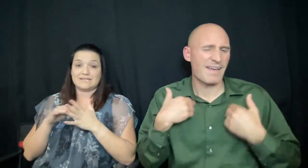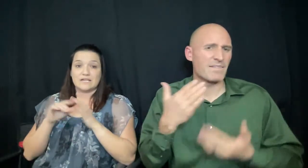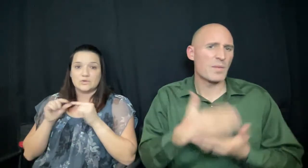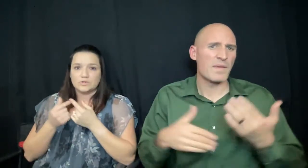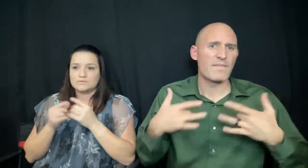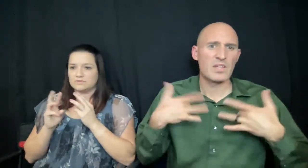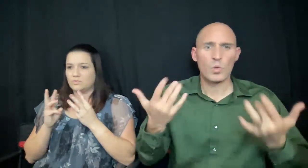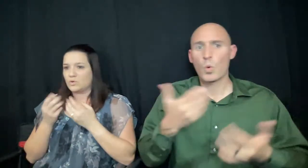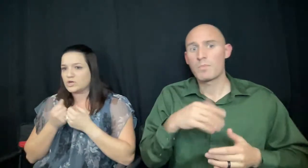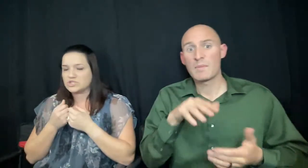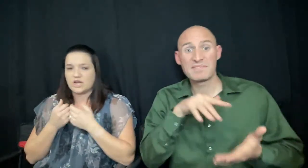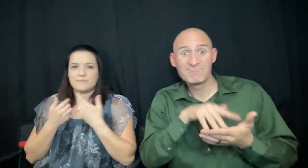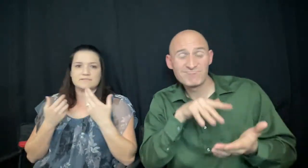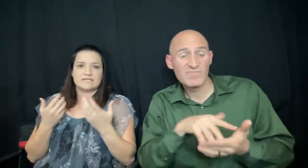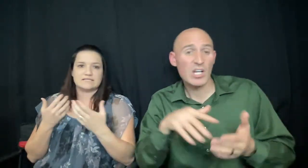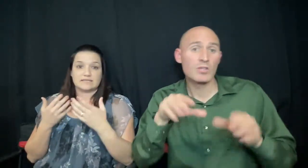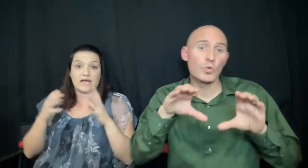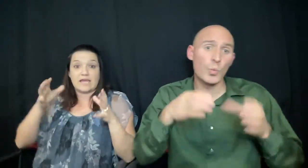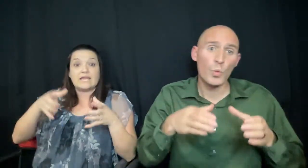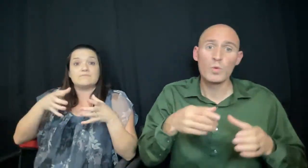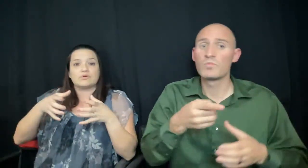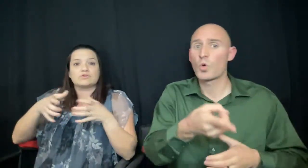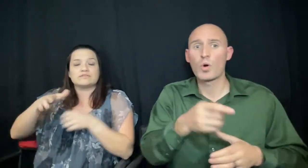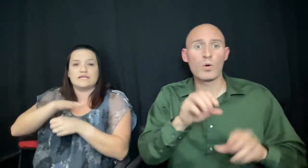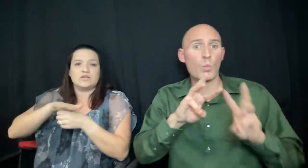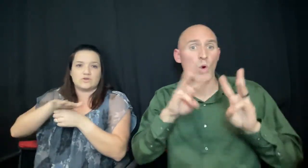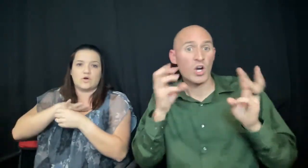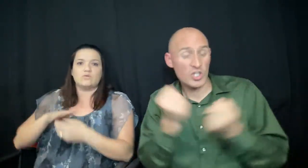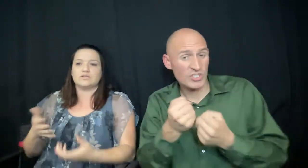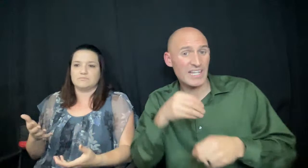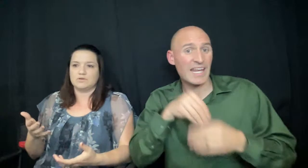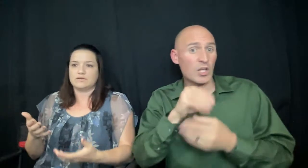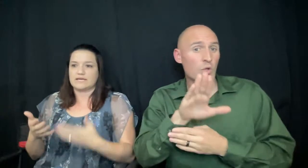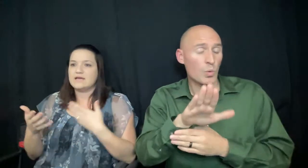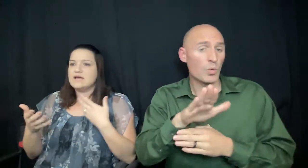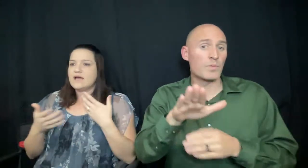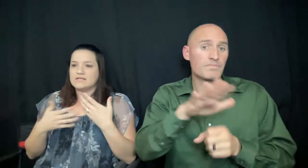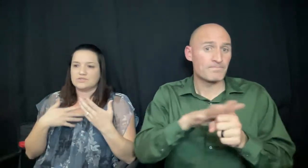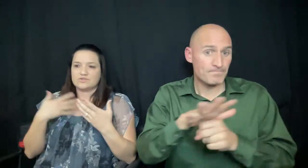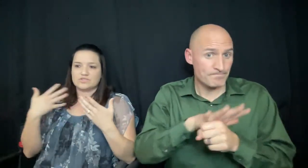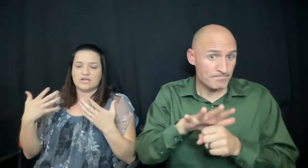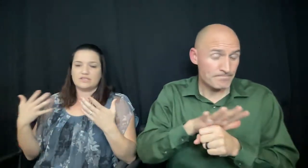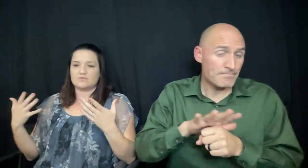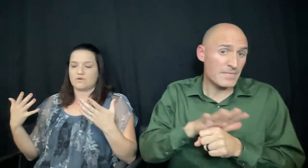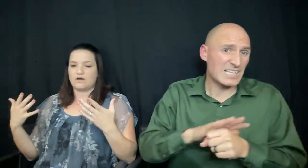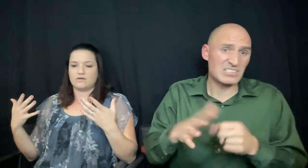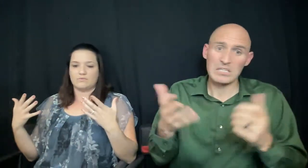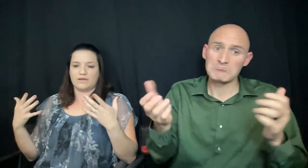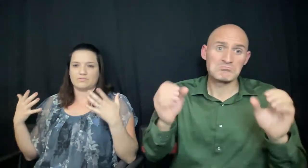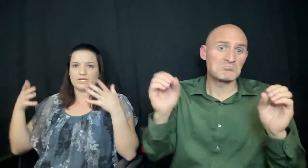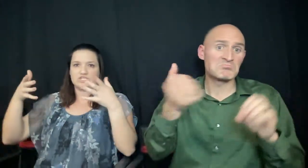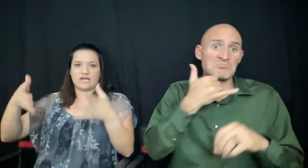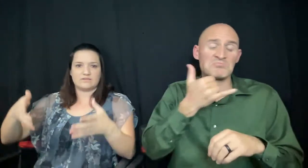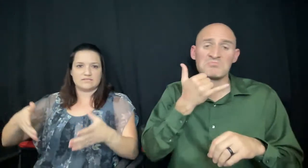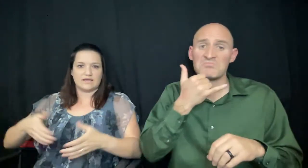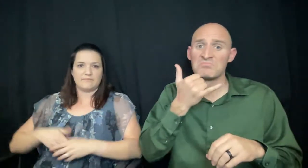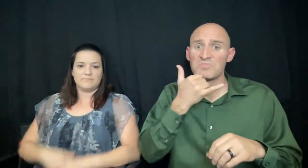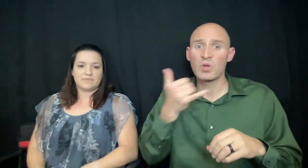study groups, little workshops, things like that in person in your own community. And so there's nothing wrong with reaching out to them